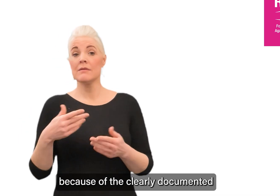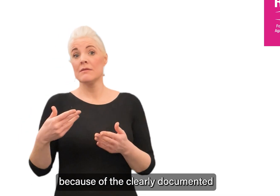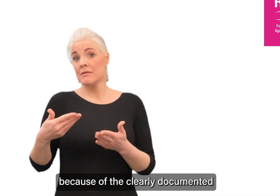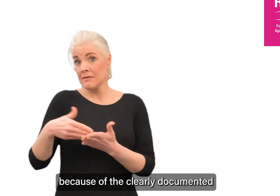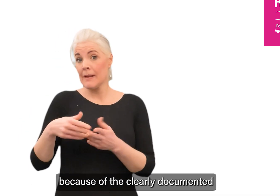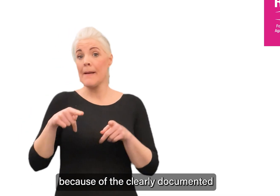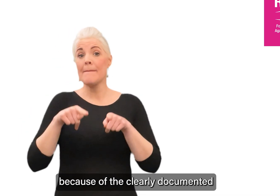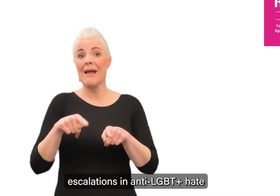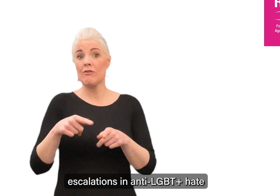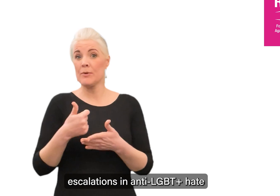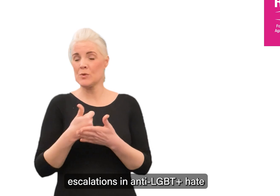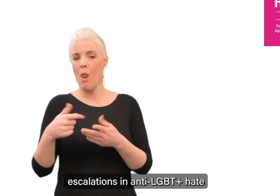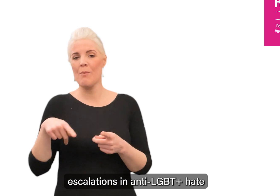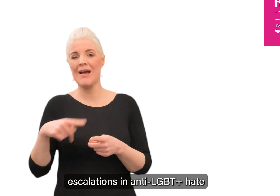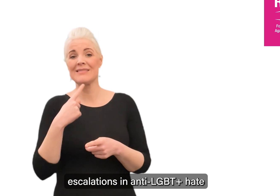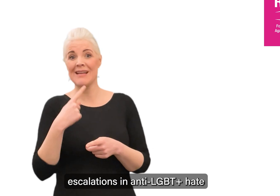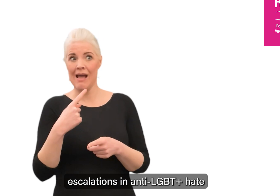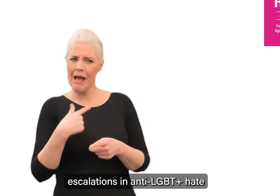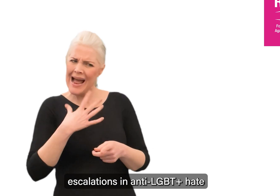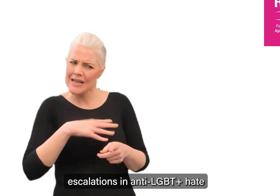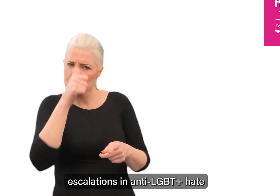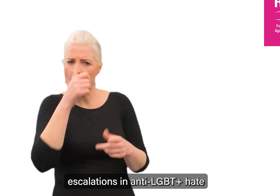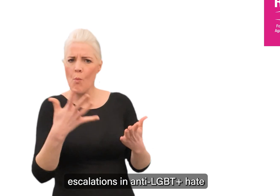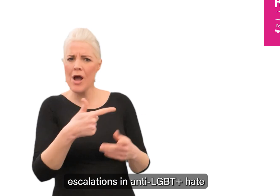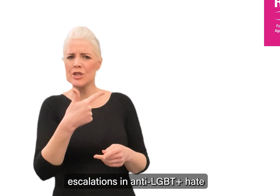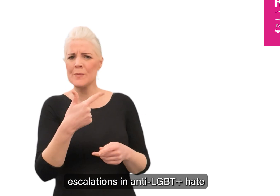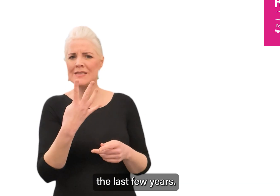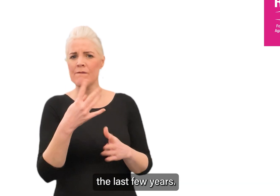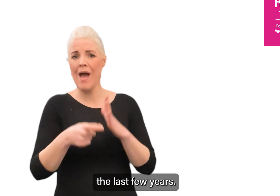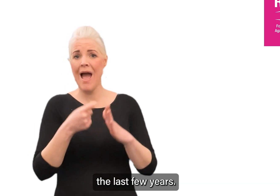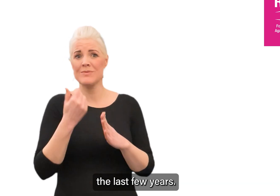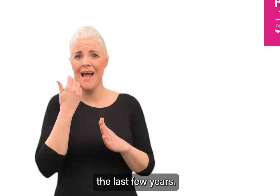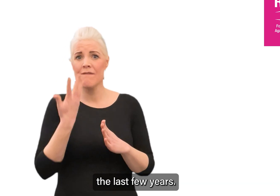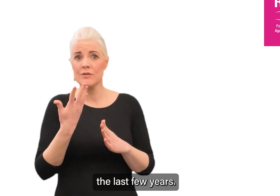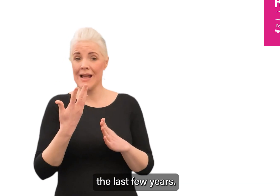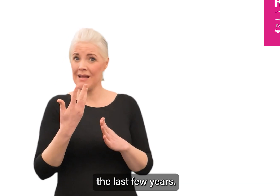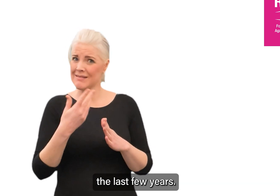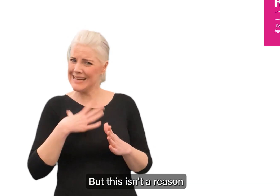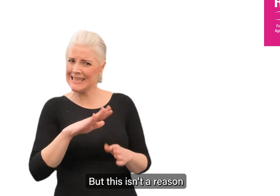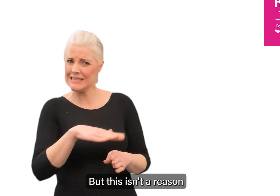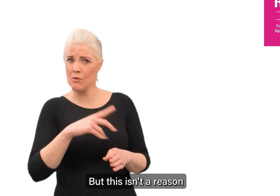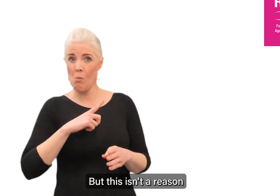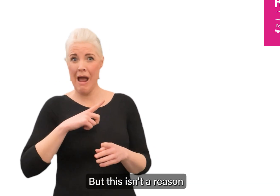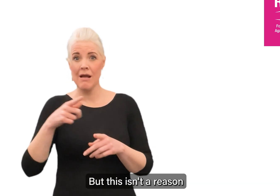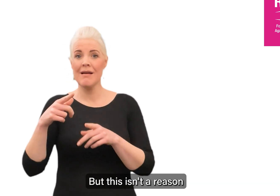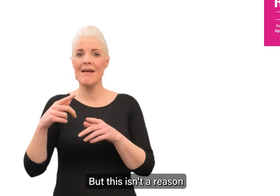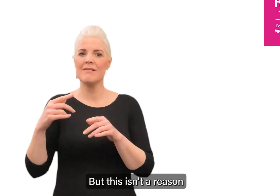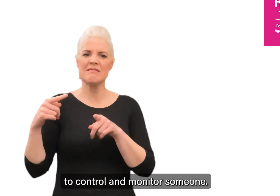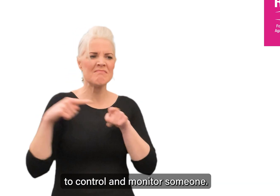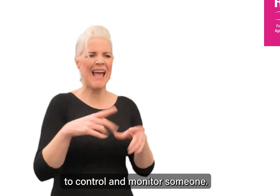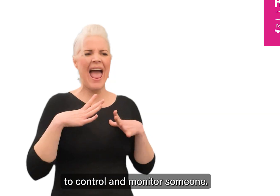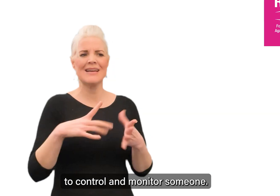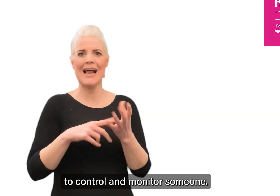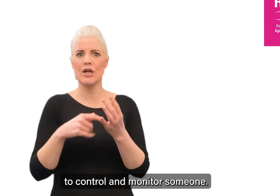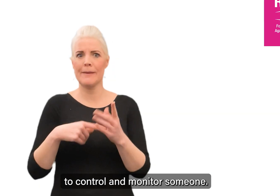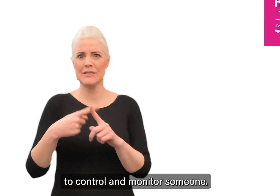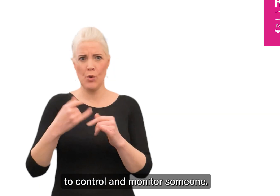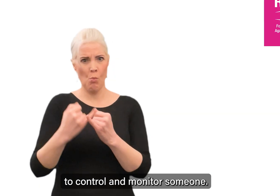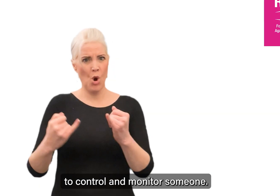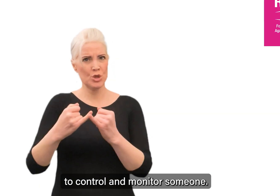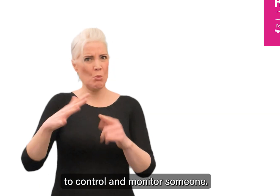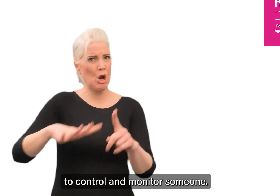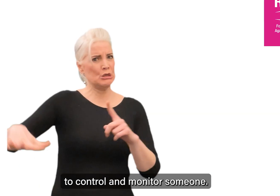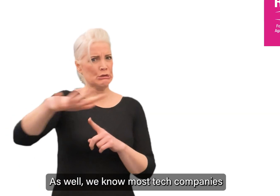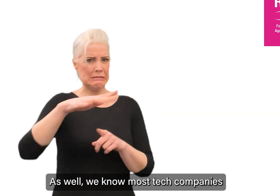of the clearly documented escalations in anti-LGBT plus hate the last few years. But this isn't a reason to control and